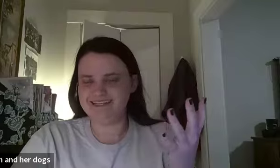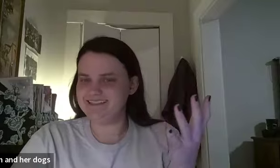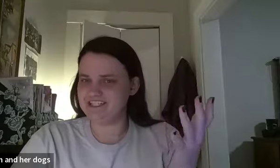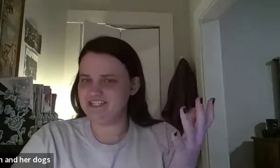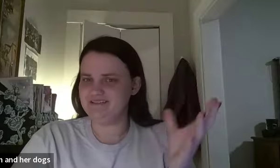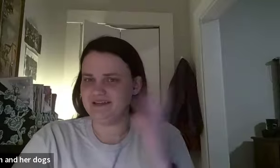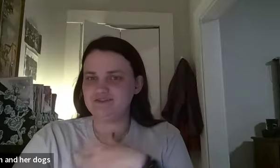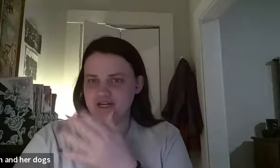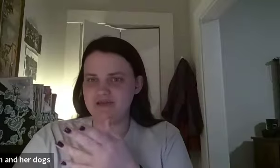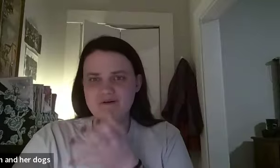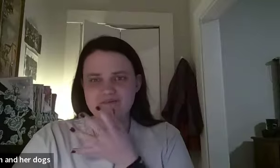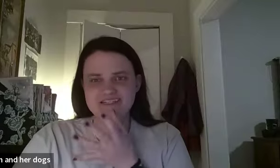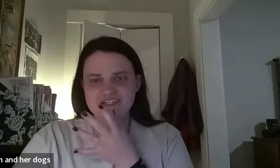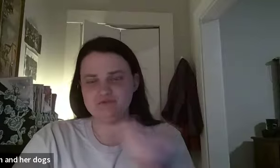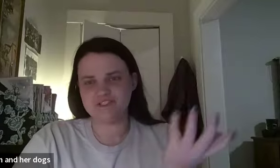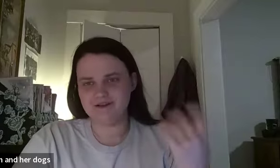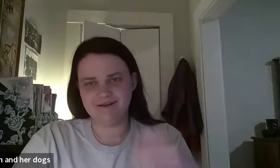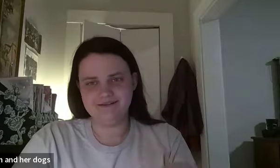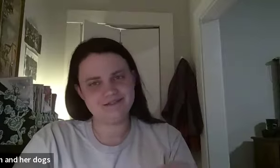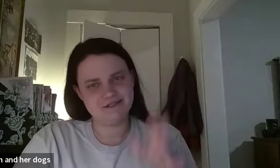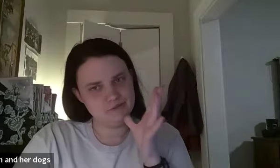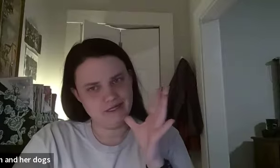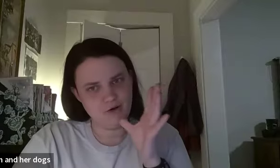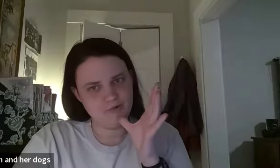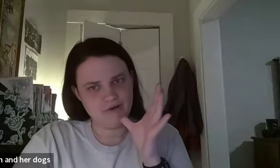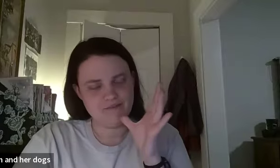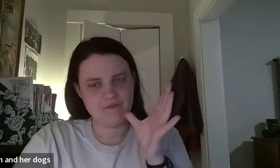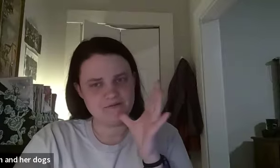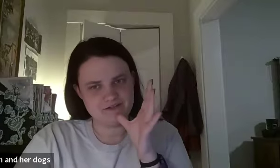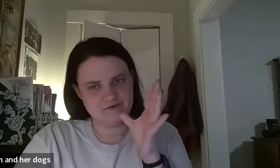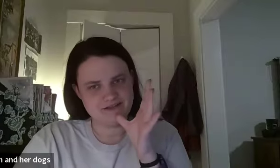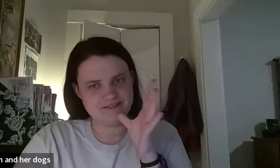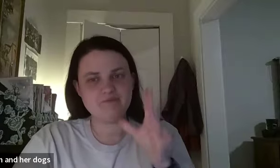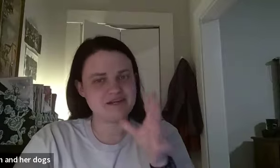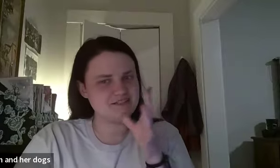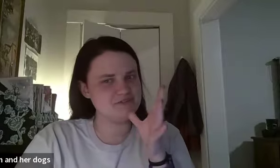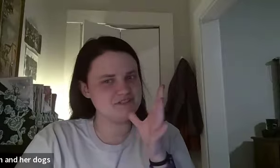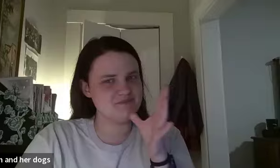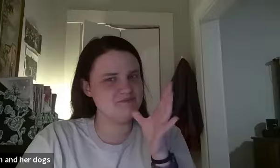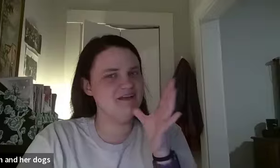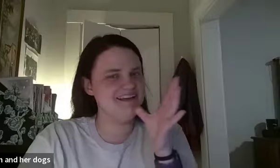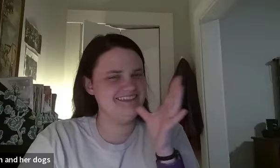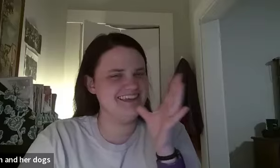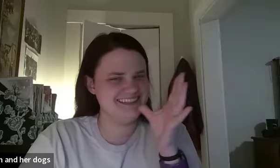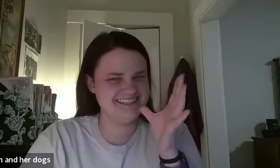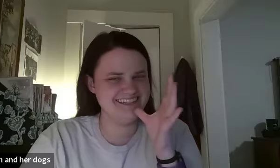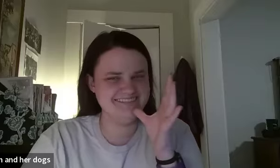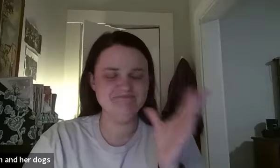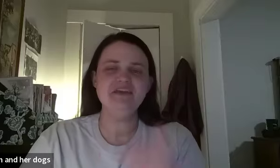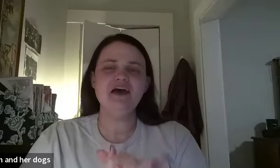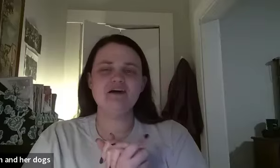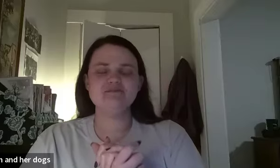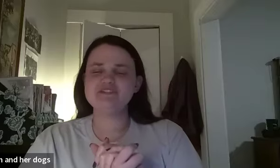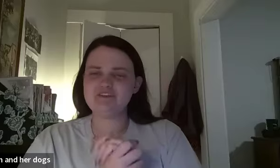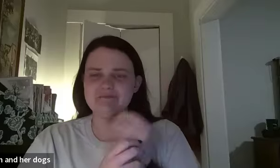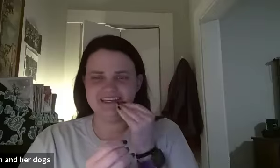get attention, like trying to get my mom's attention, which it does not do any help. Okay, my mom doesn't know ASL, but I still will sometimes be like this, especially if I'm